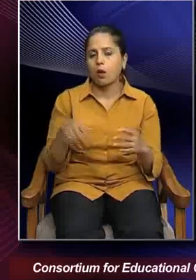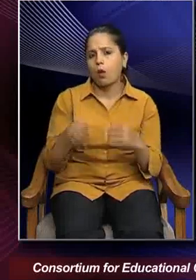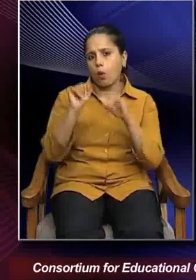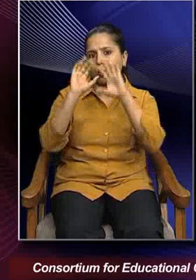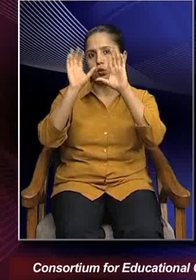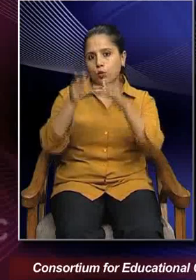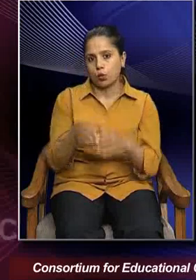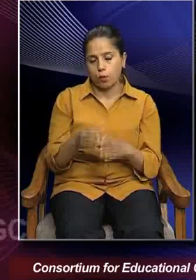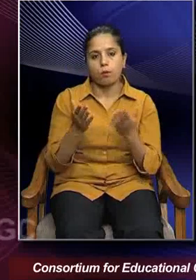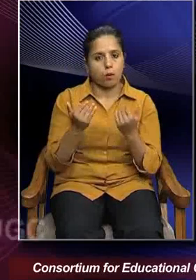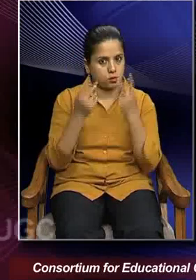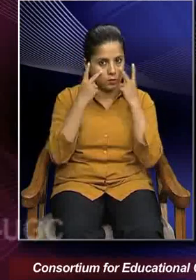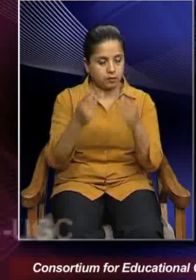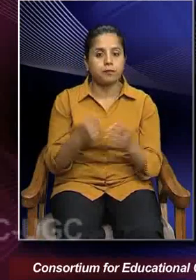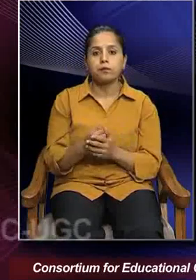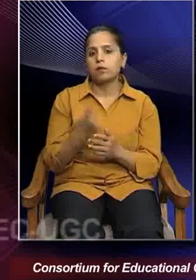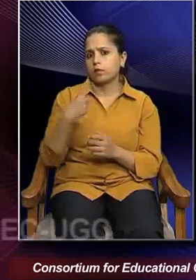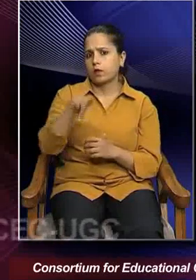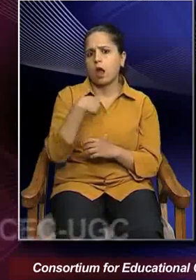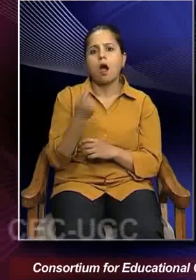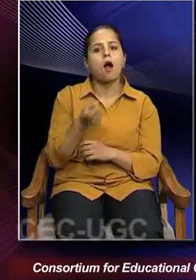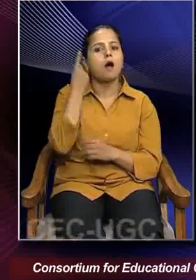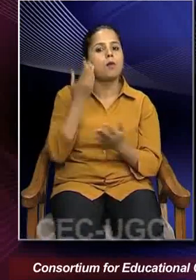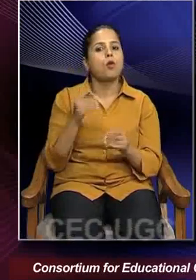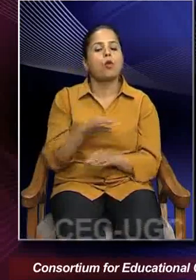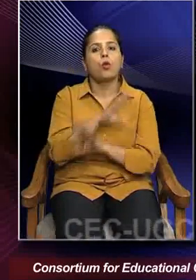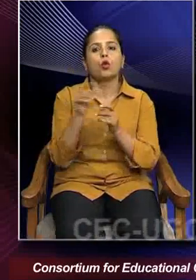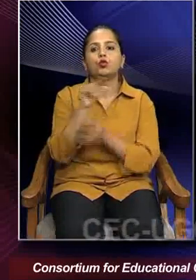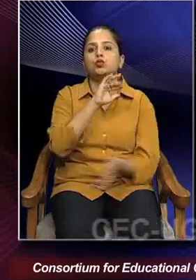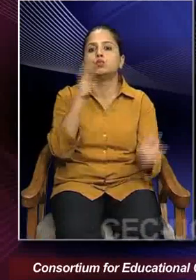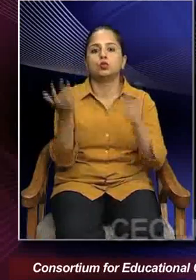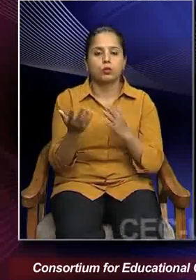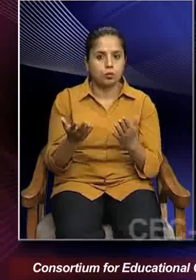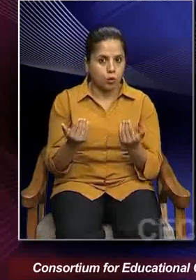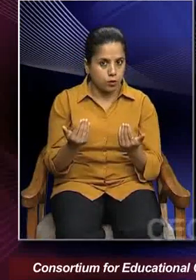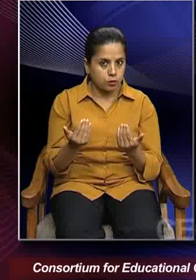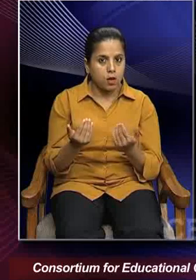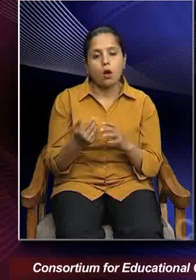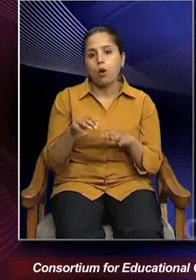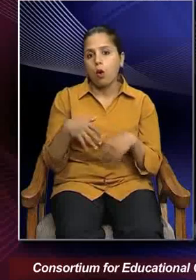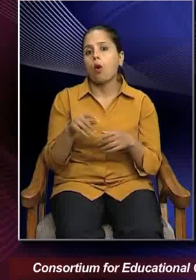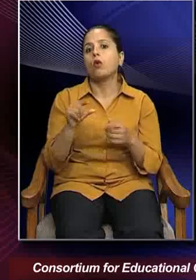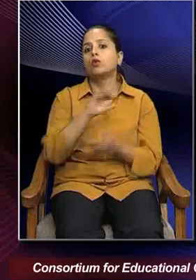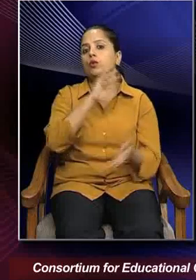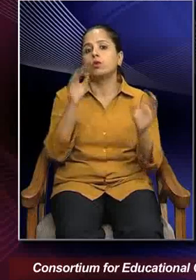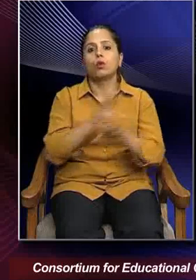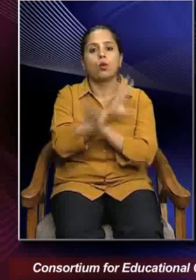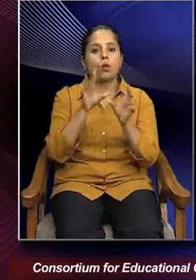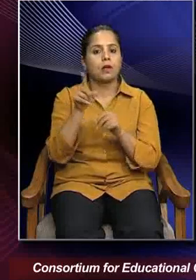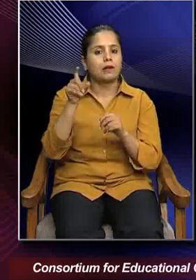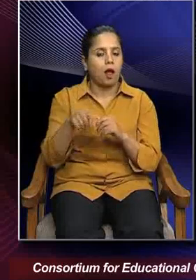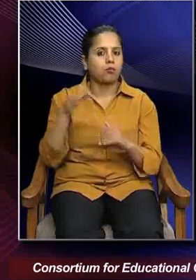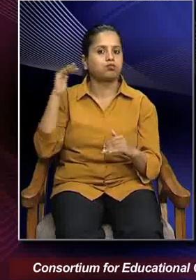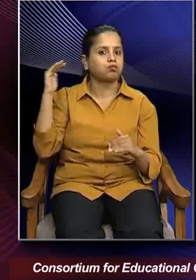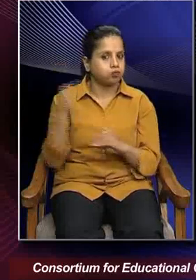categories. Fine, so we can understand the whole universe, or you can say the whole universe can be